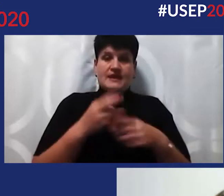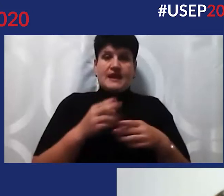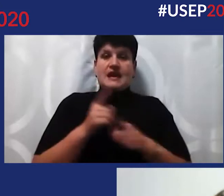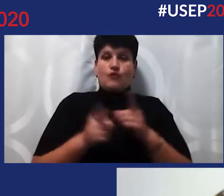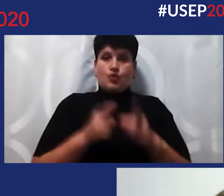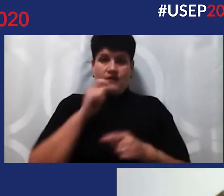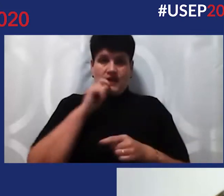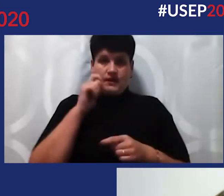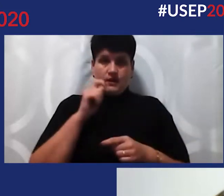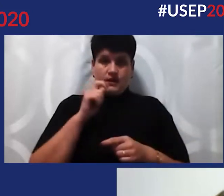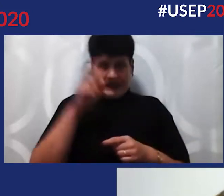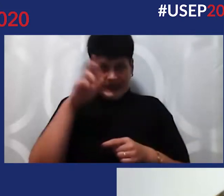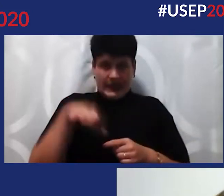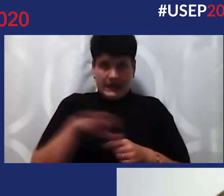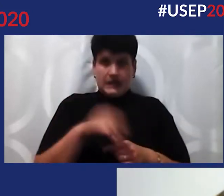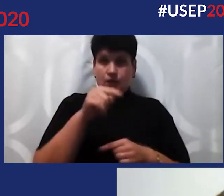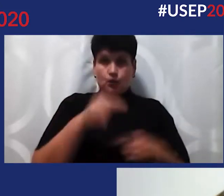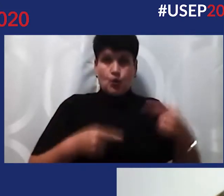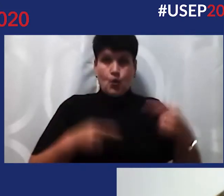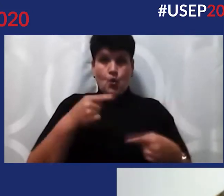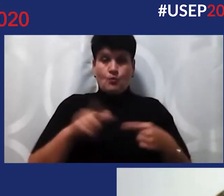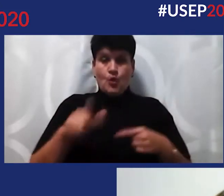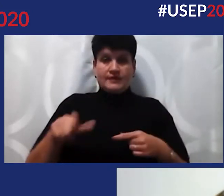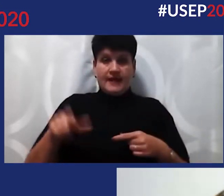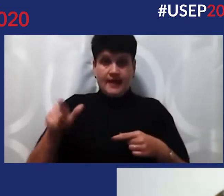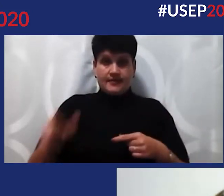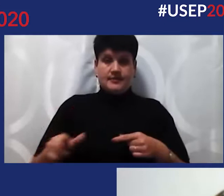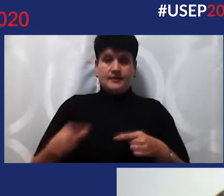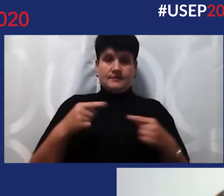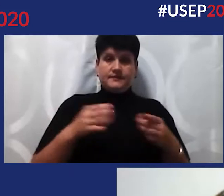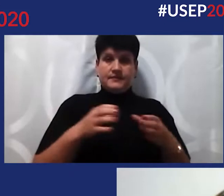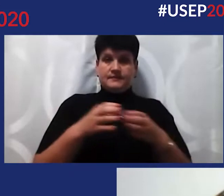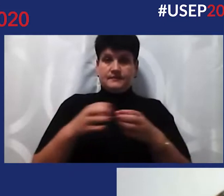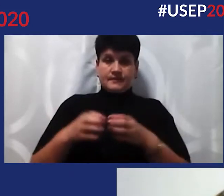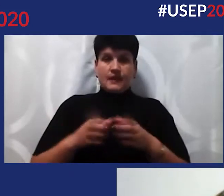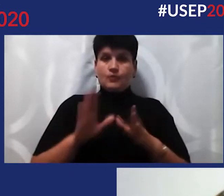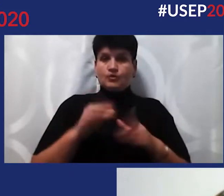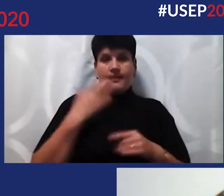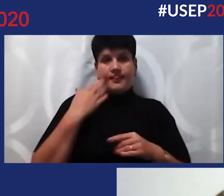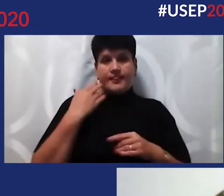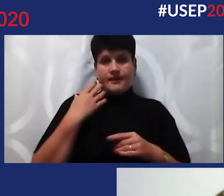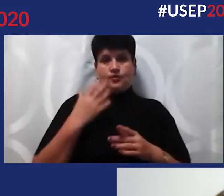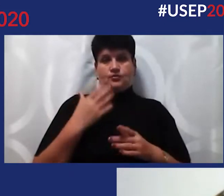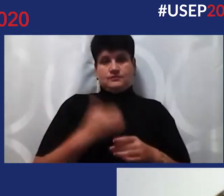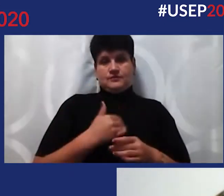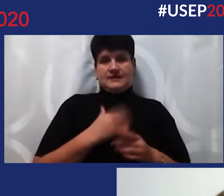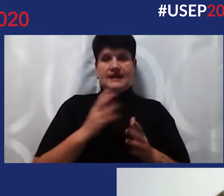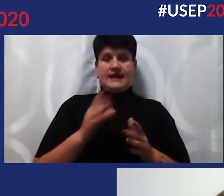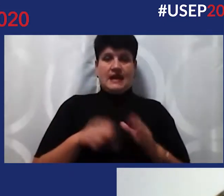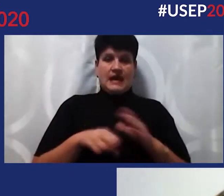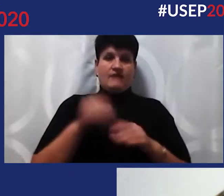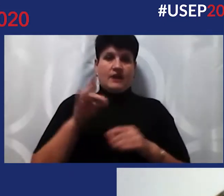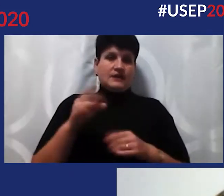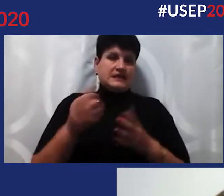witness the blocking of any reforms in the country. And so opponents and destructive forces would easily be